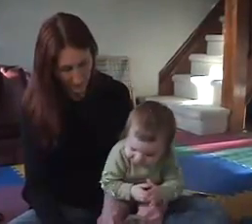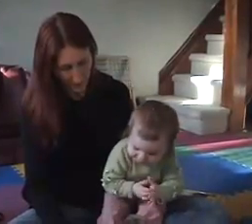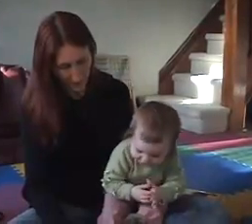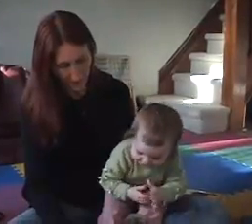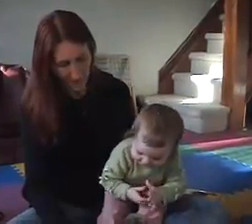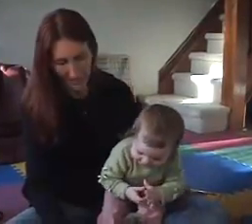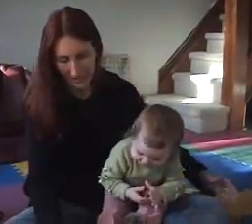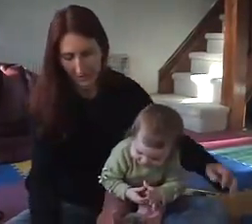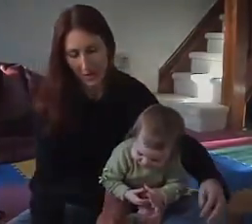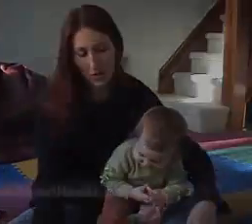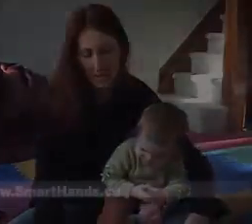again,